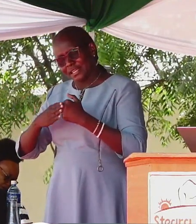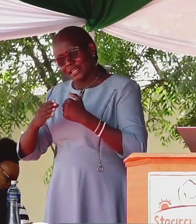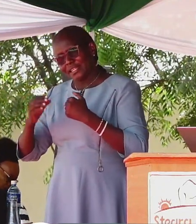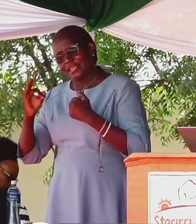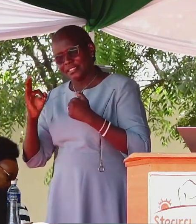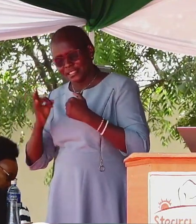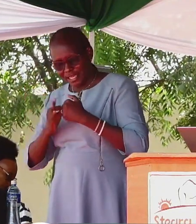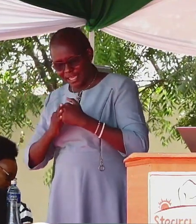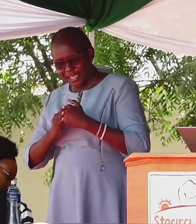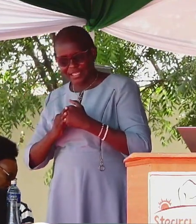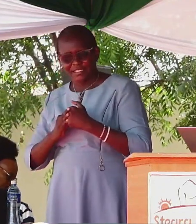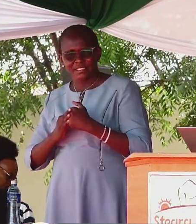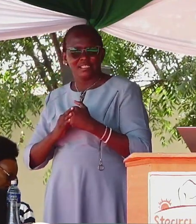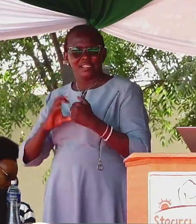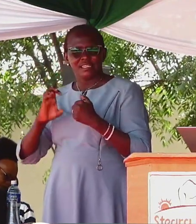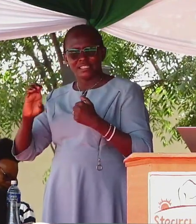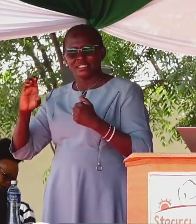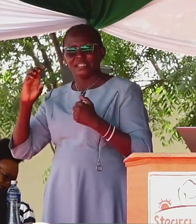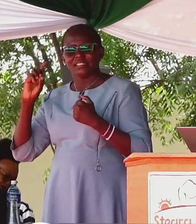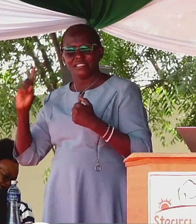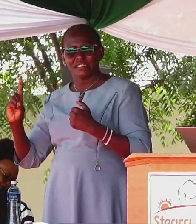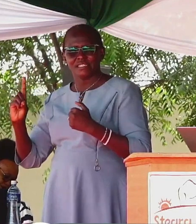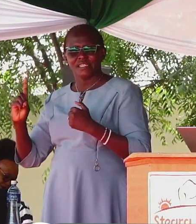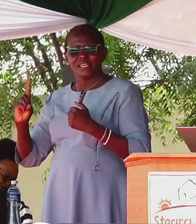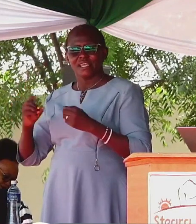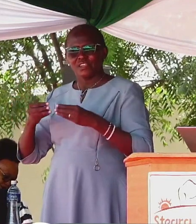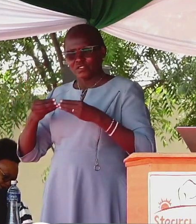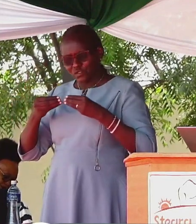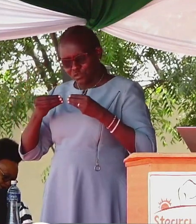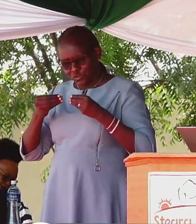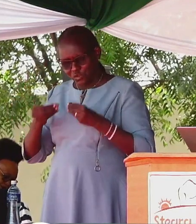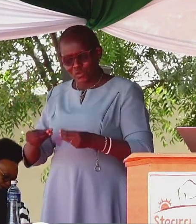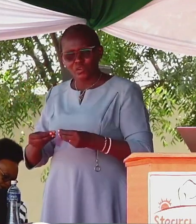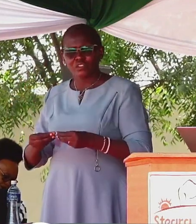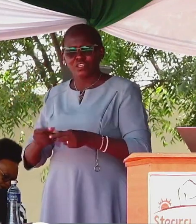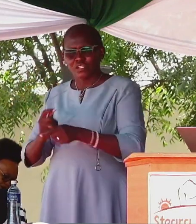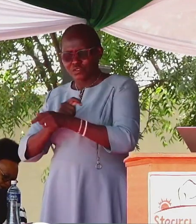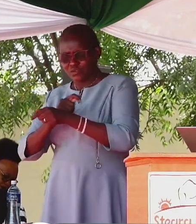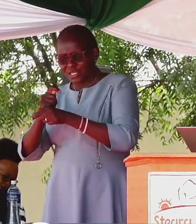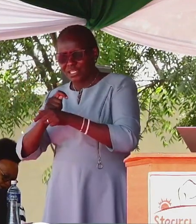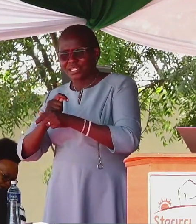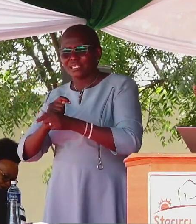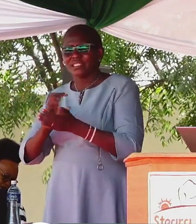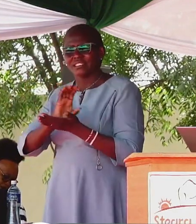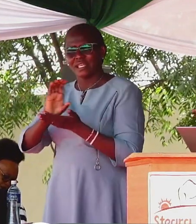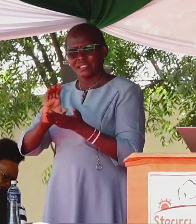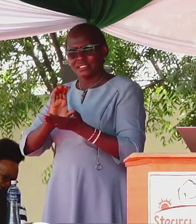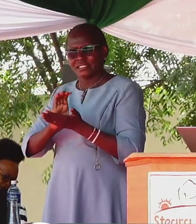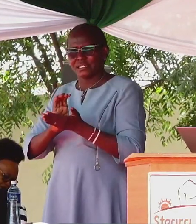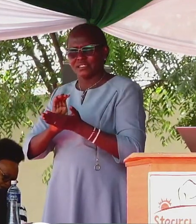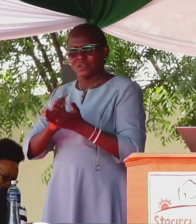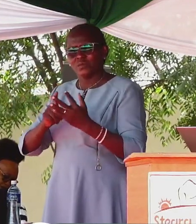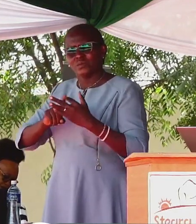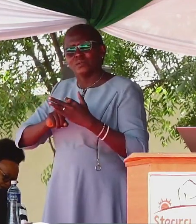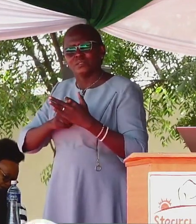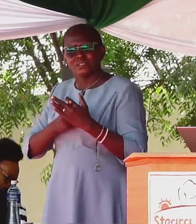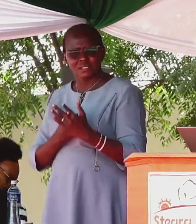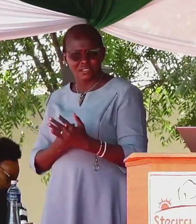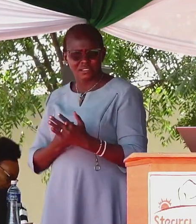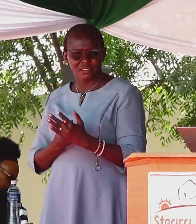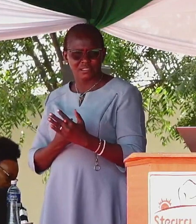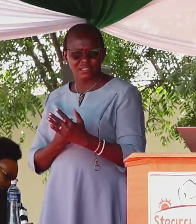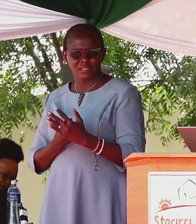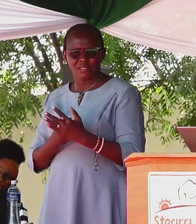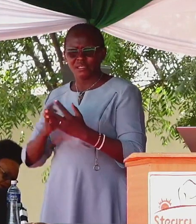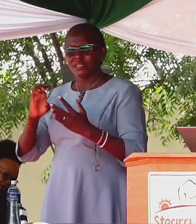we have alternative provision for basic education and training centers, which normally starts as